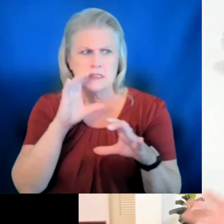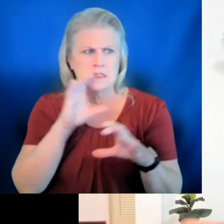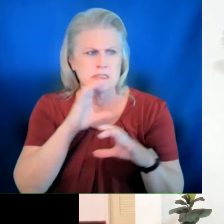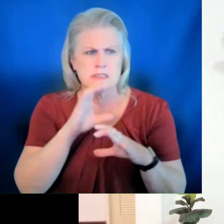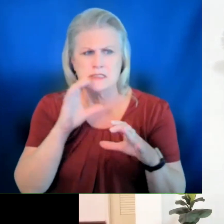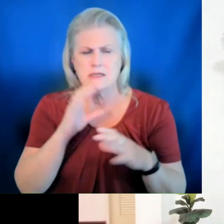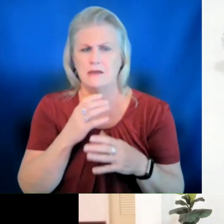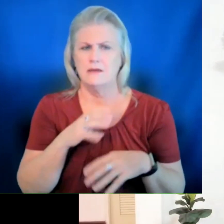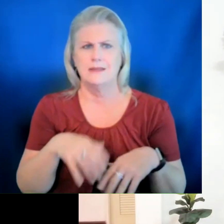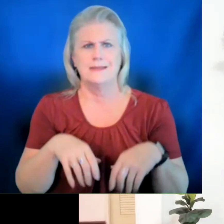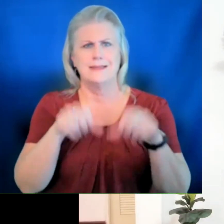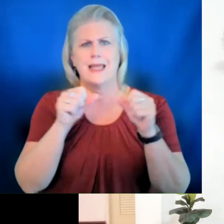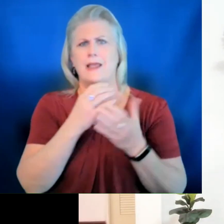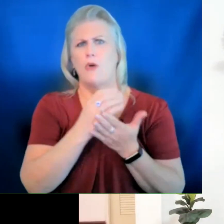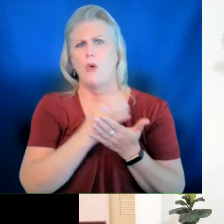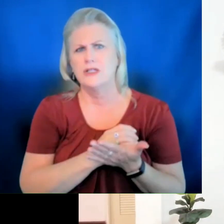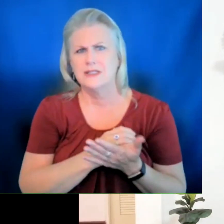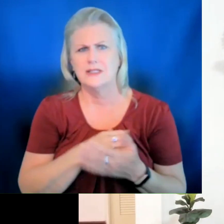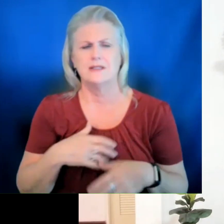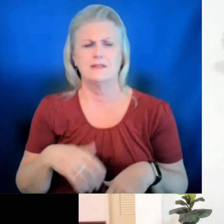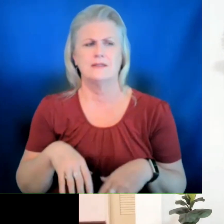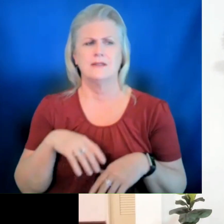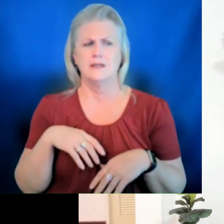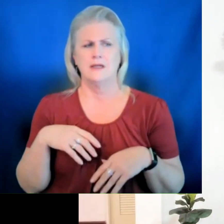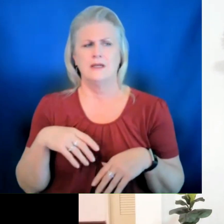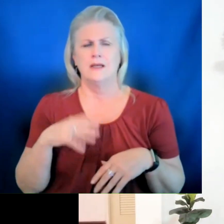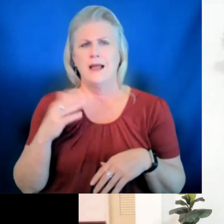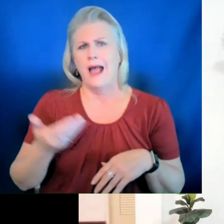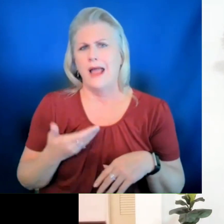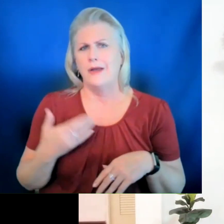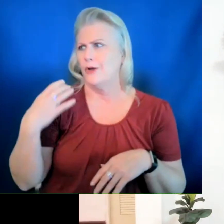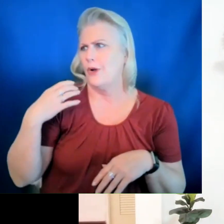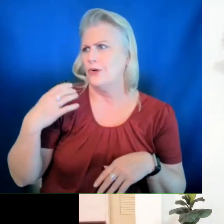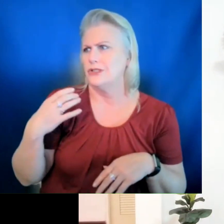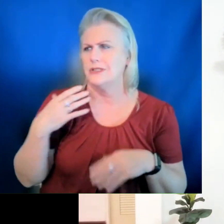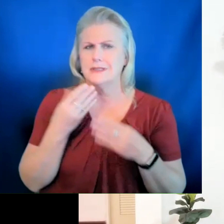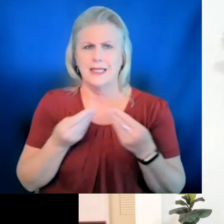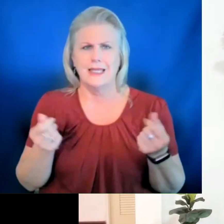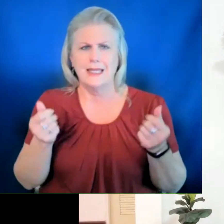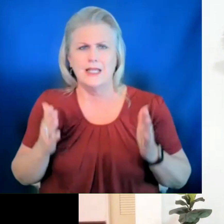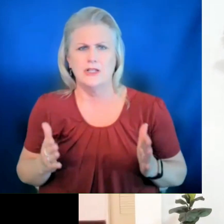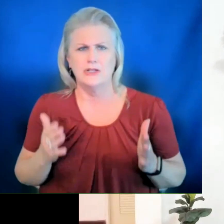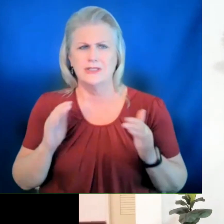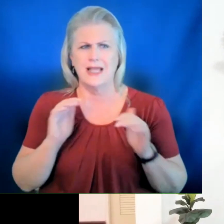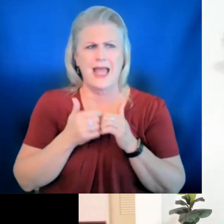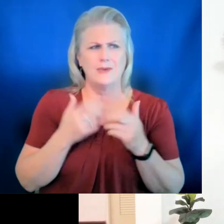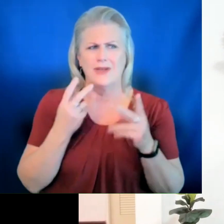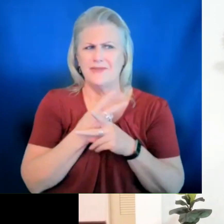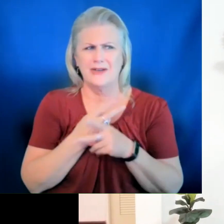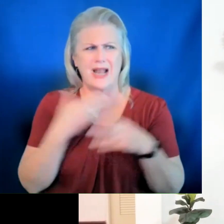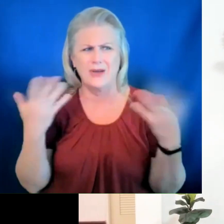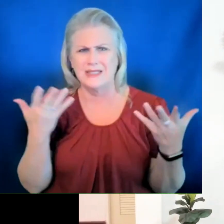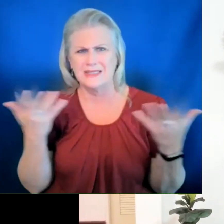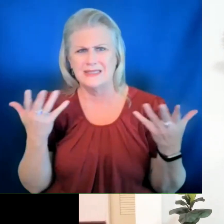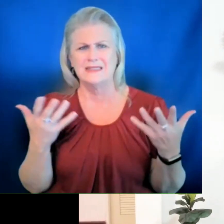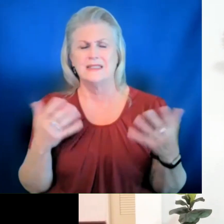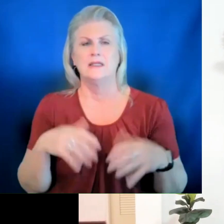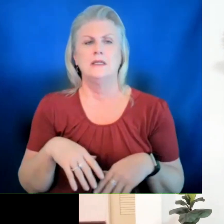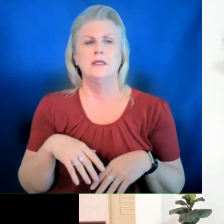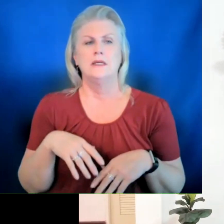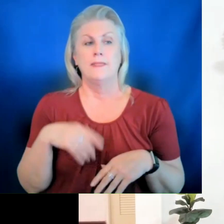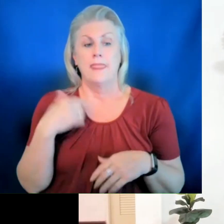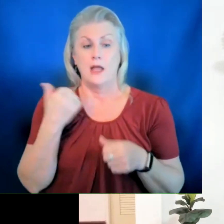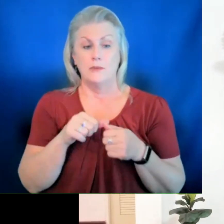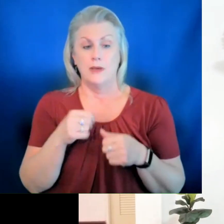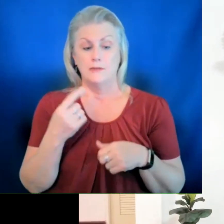in all the courses, asking coaches, healers, but how do I find it? How do I find it? I was so obsessed. And I